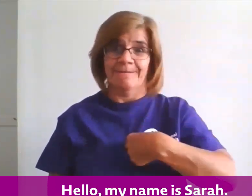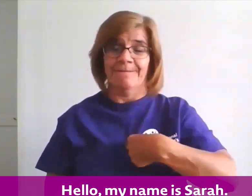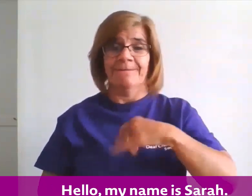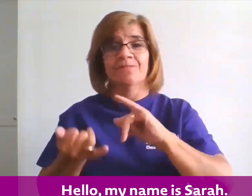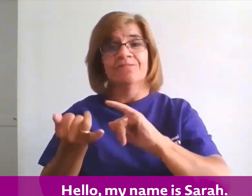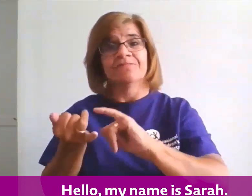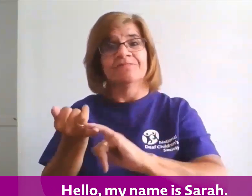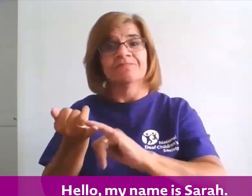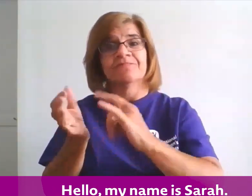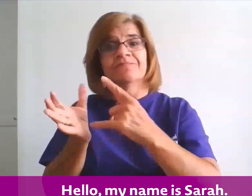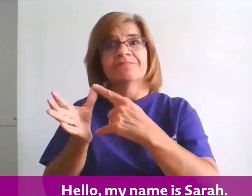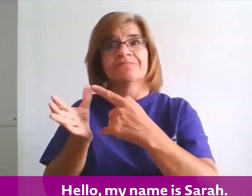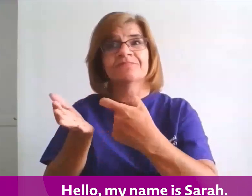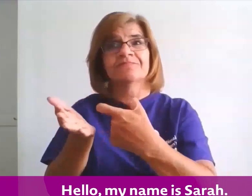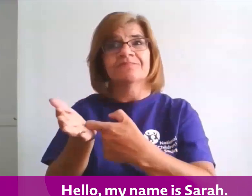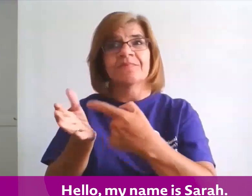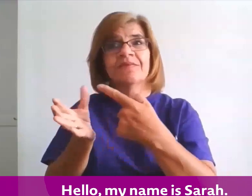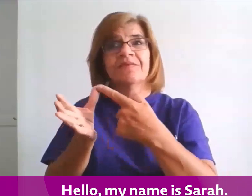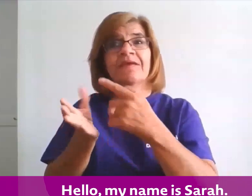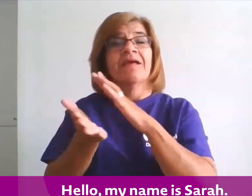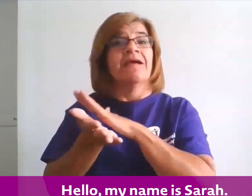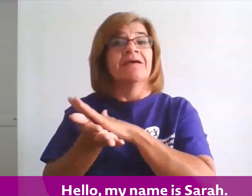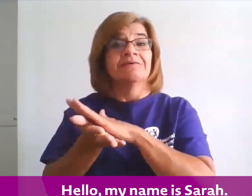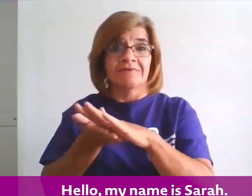Hello, my name is Sarah.